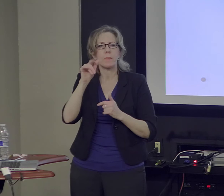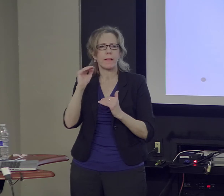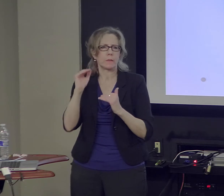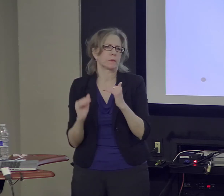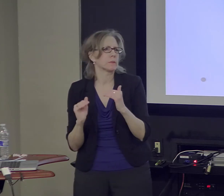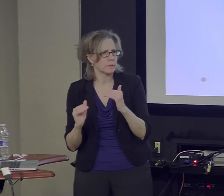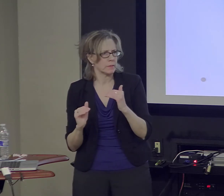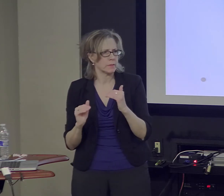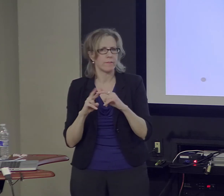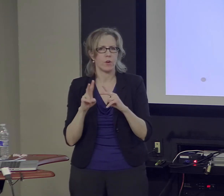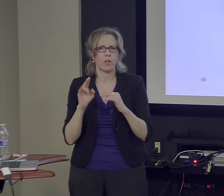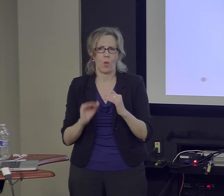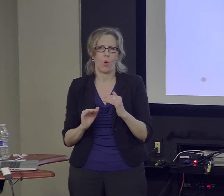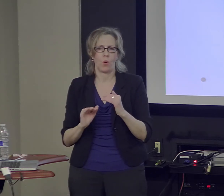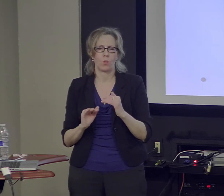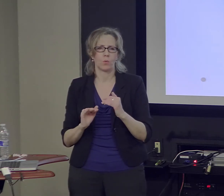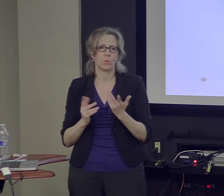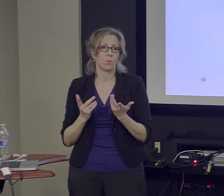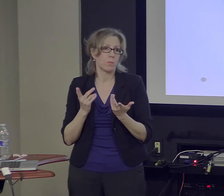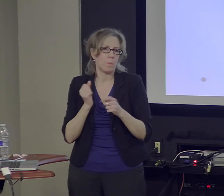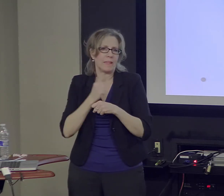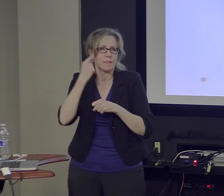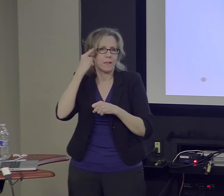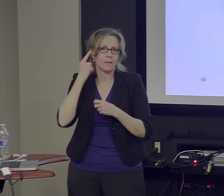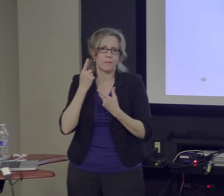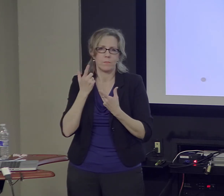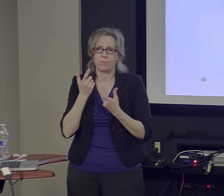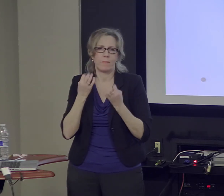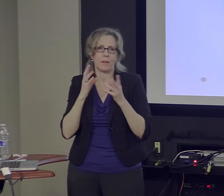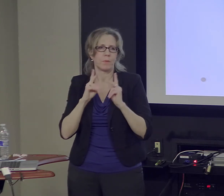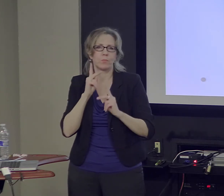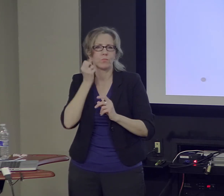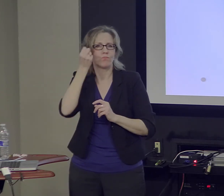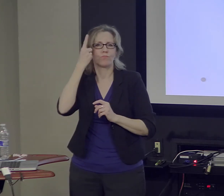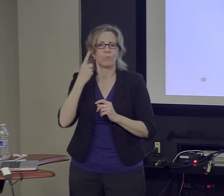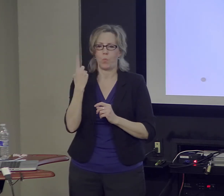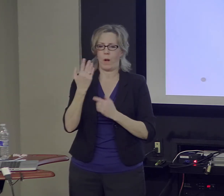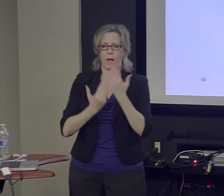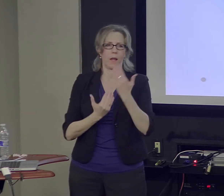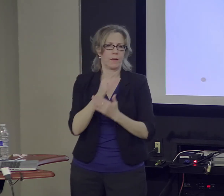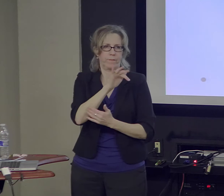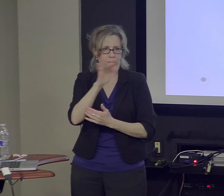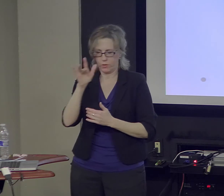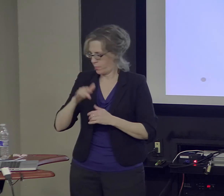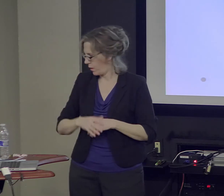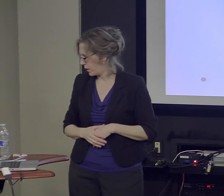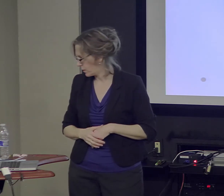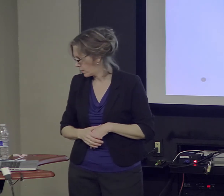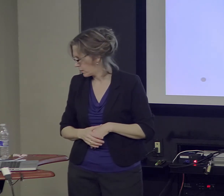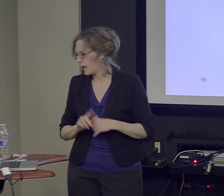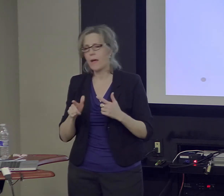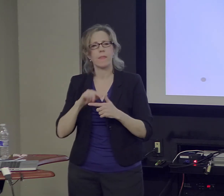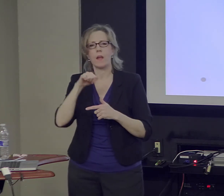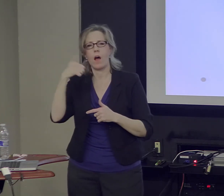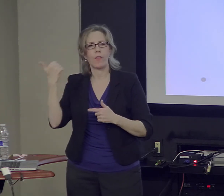action. Finger spelling, which is quite low, which makes sense because a lot of people wouldn't understand one-handed finger